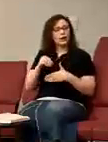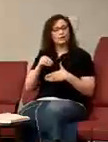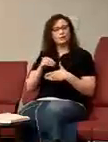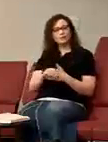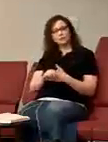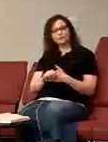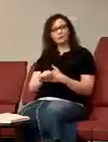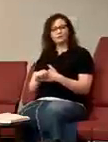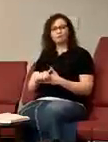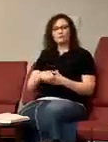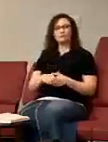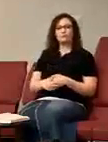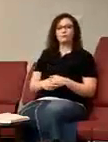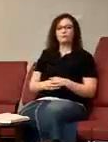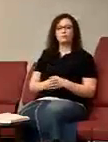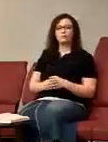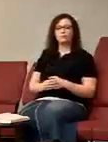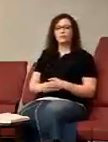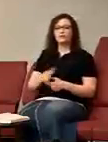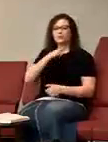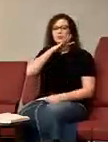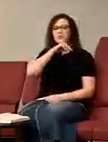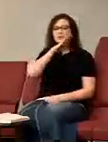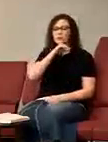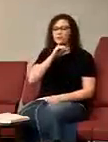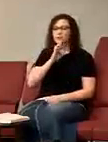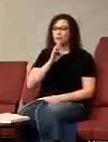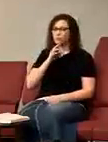art, and unto dust thou shalt return." And what he's saying here,